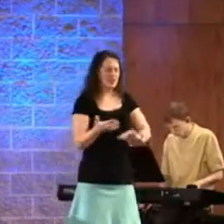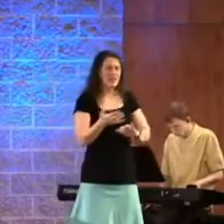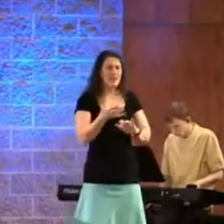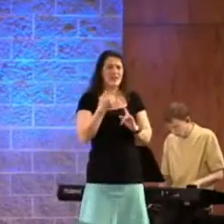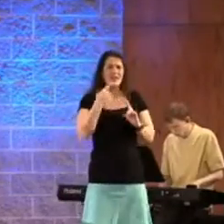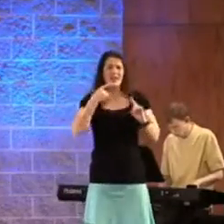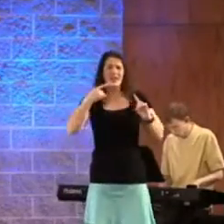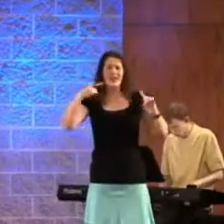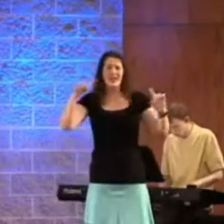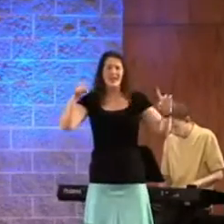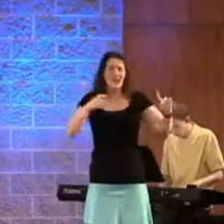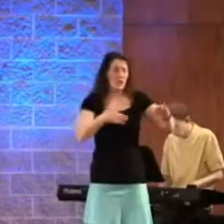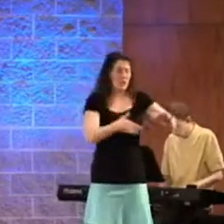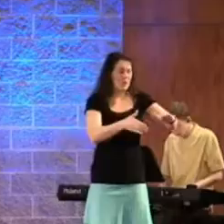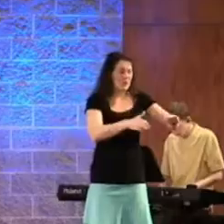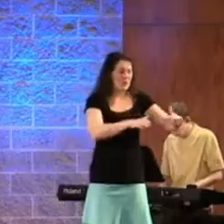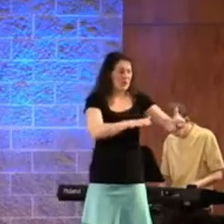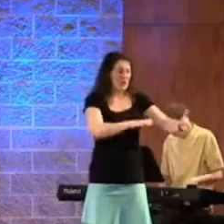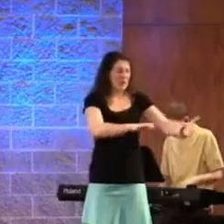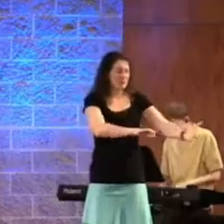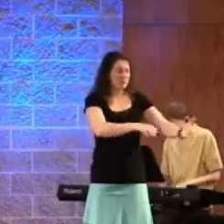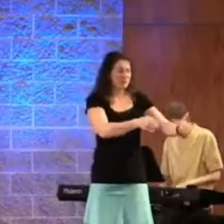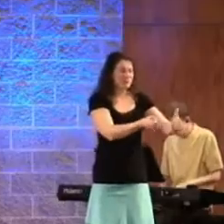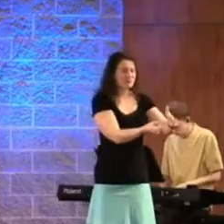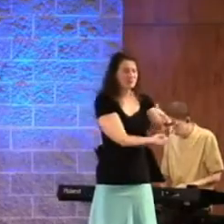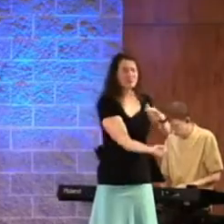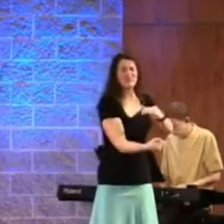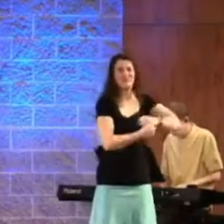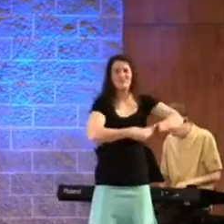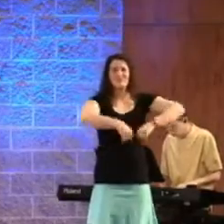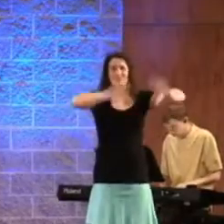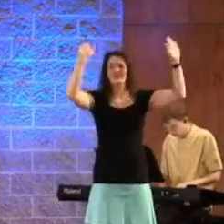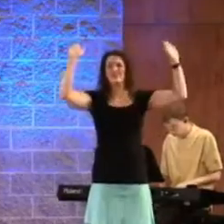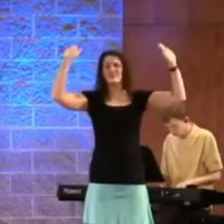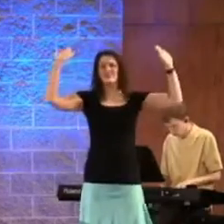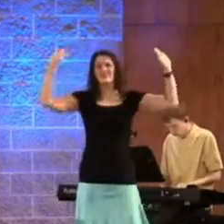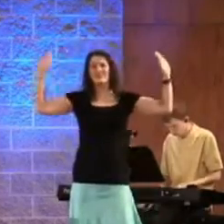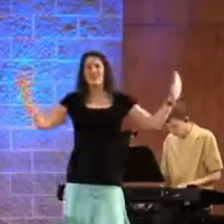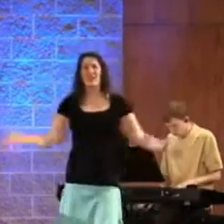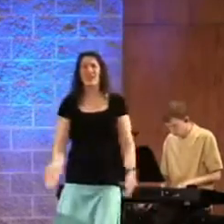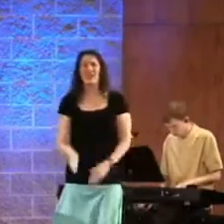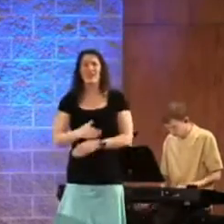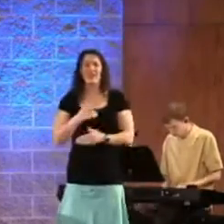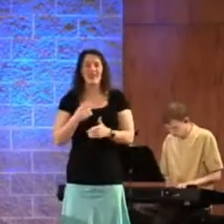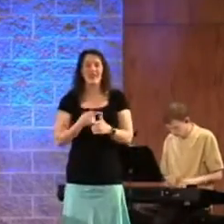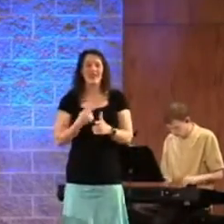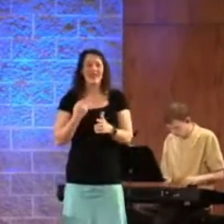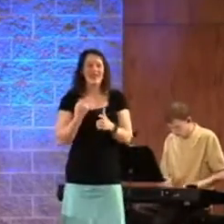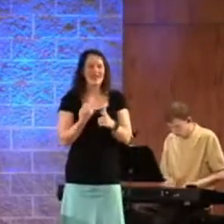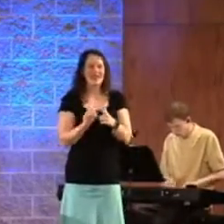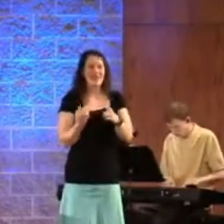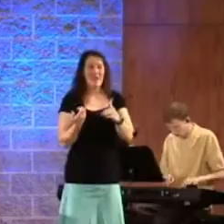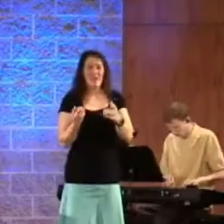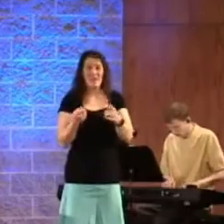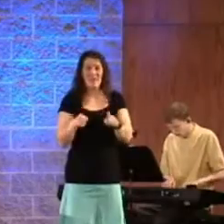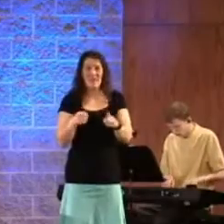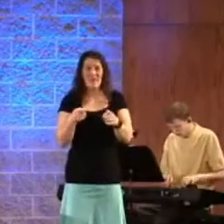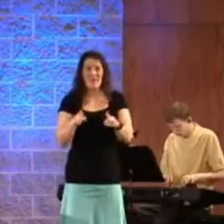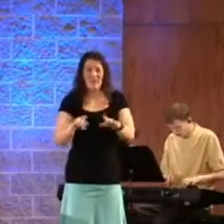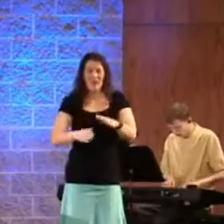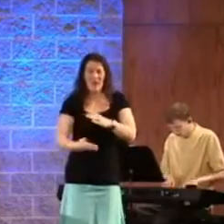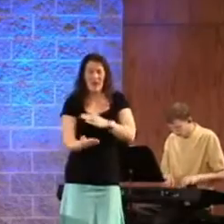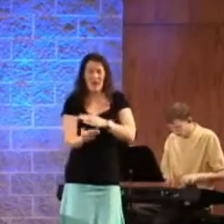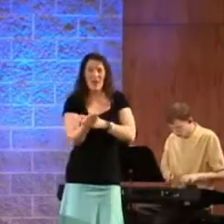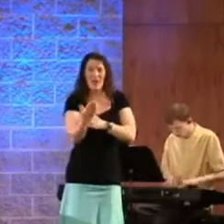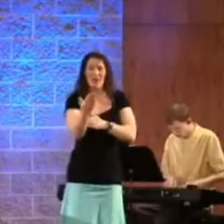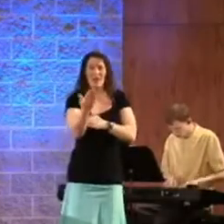has no claim on me. Let's sing that again. Then came the morning that